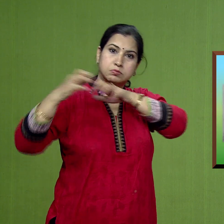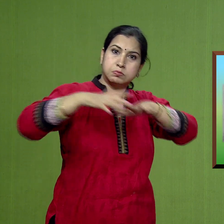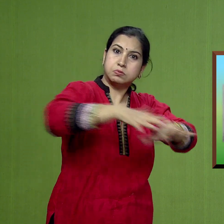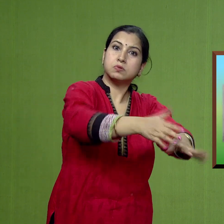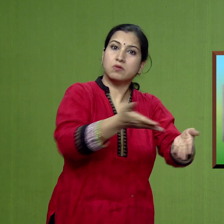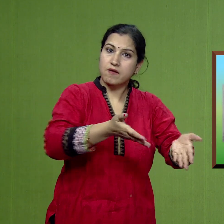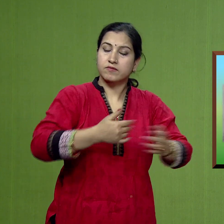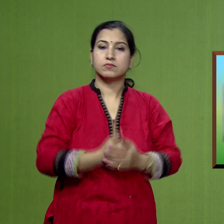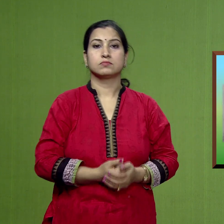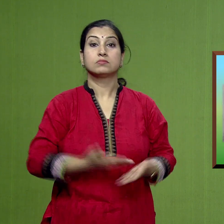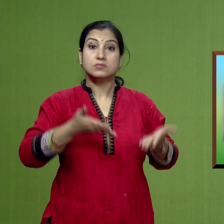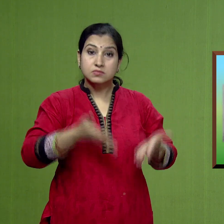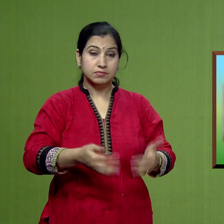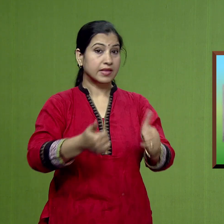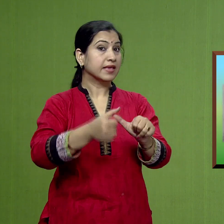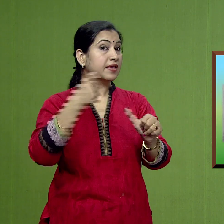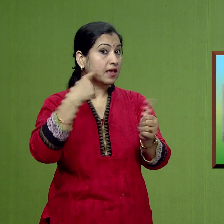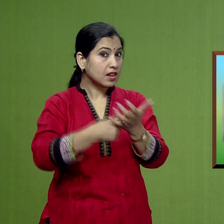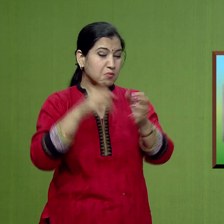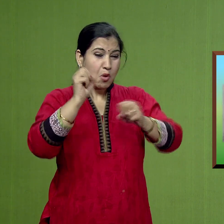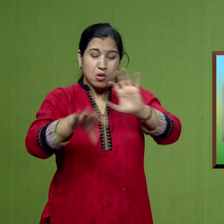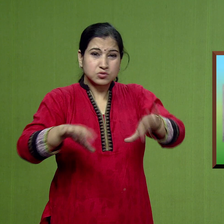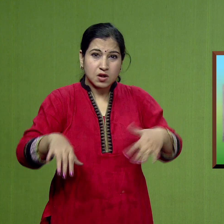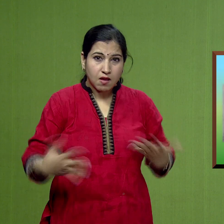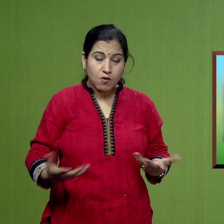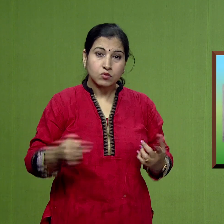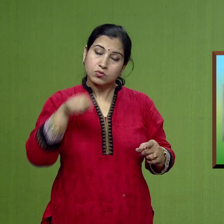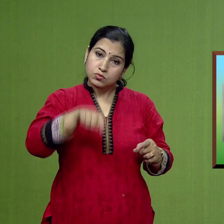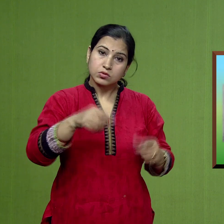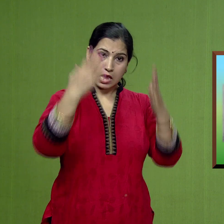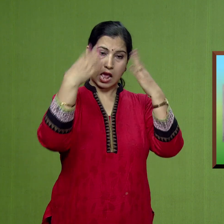This air pollution which is caused is affecting you in different ways.